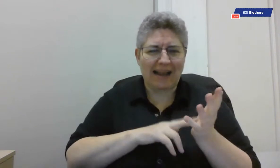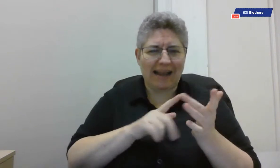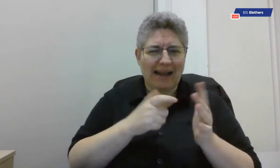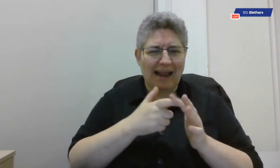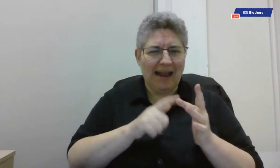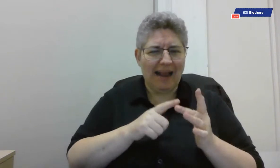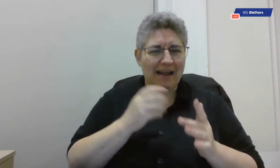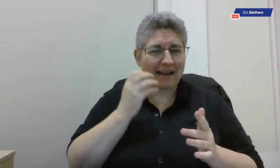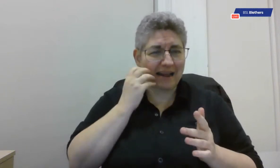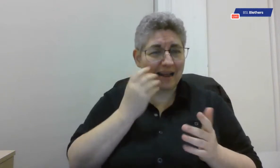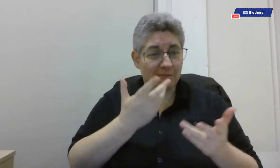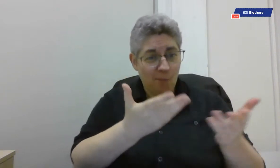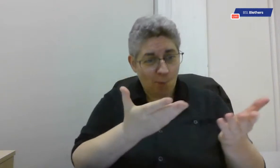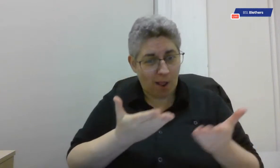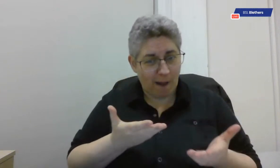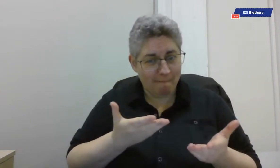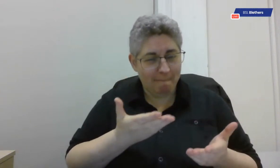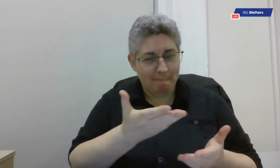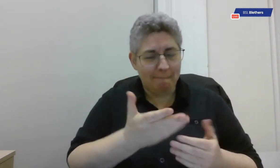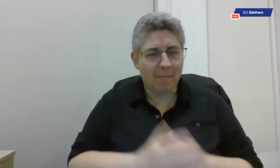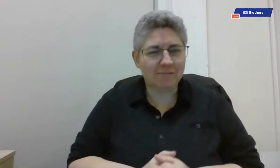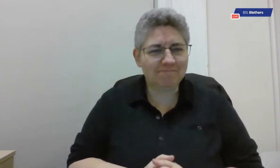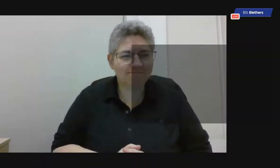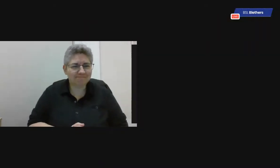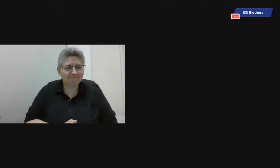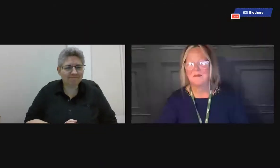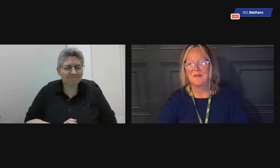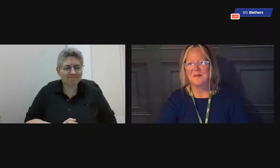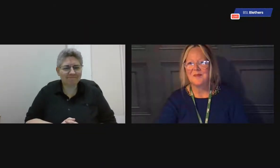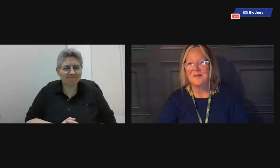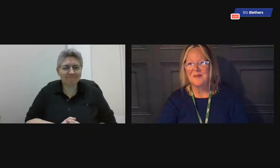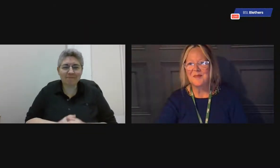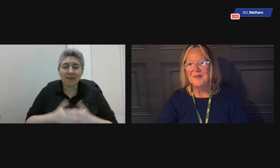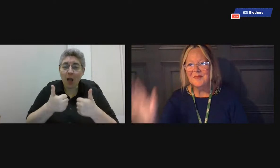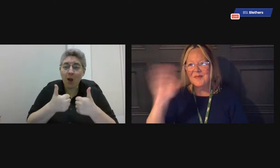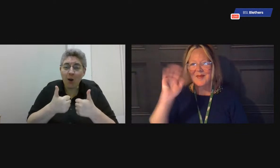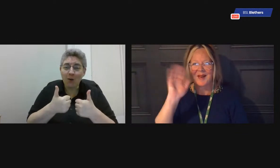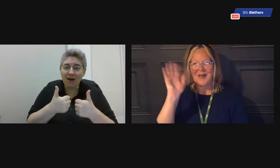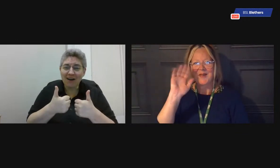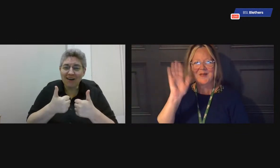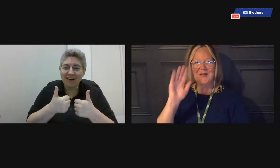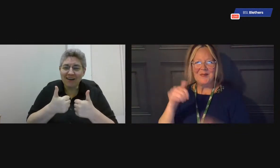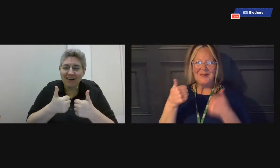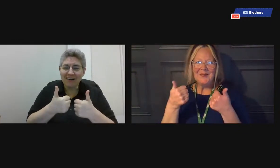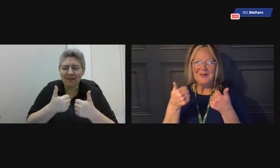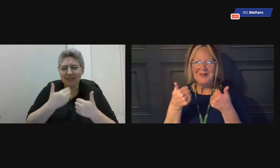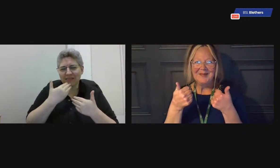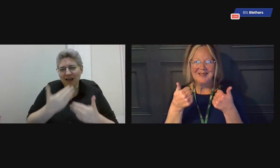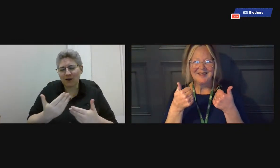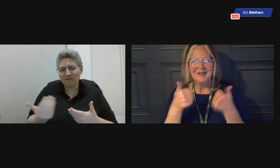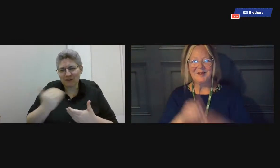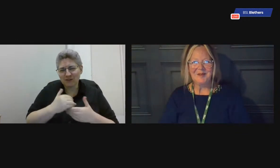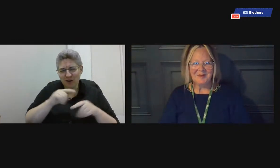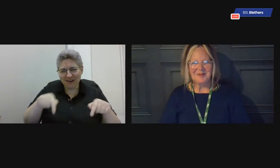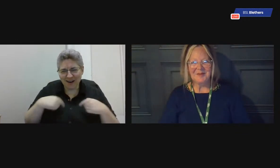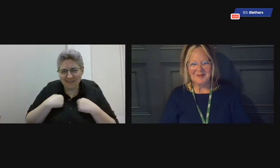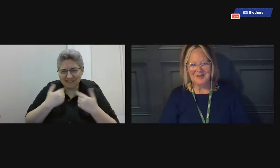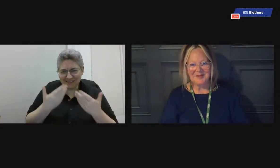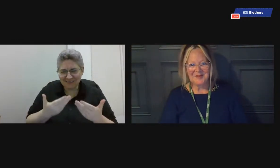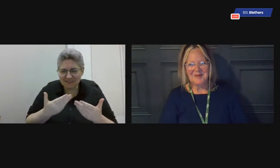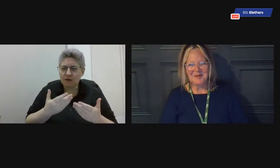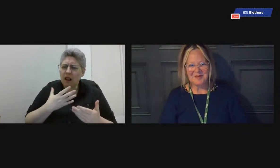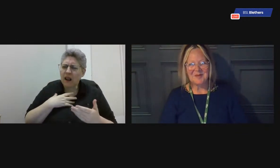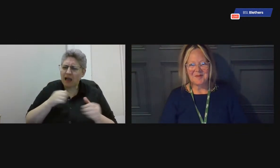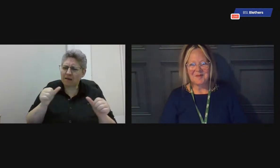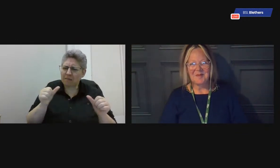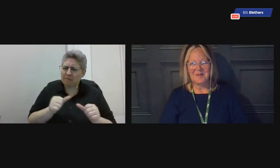talk and see what's going on. So without any further ado, I'd love to welcome Nikki Johnson. Hiya, Nikki. How are you doing? And